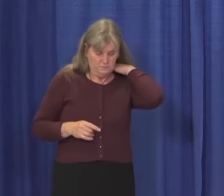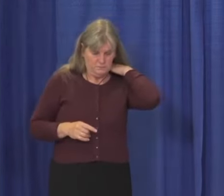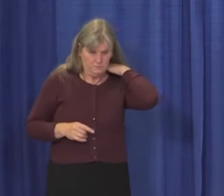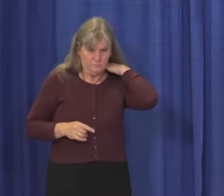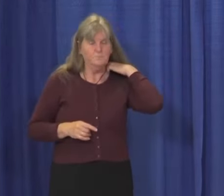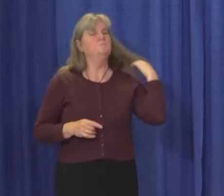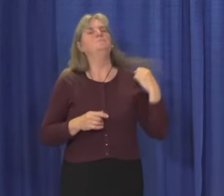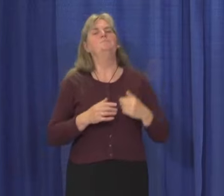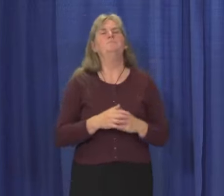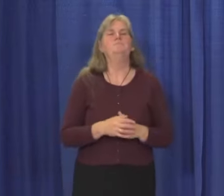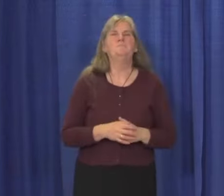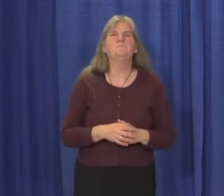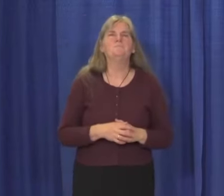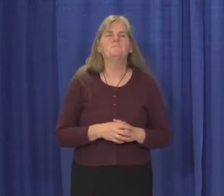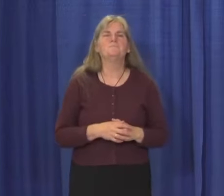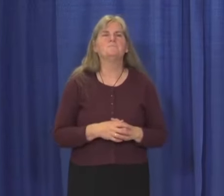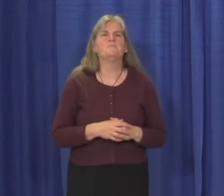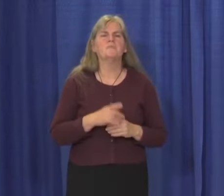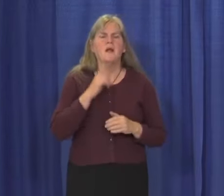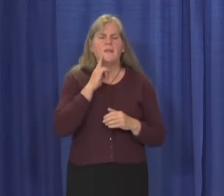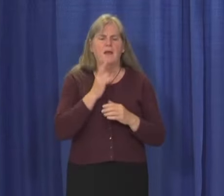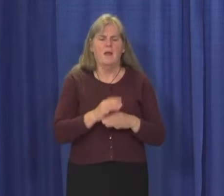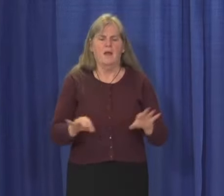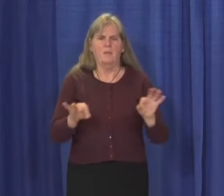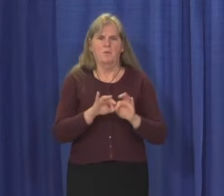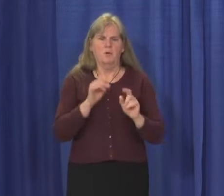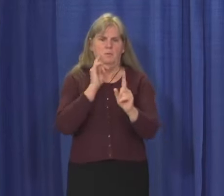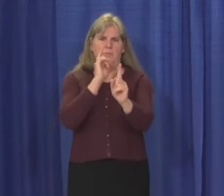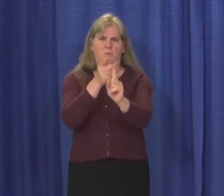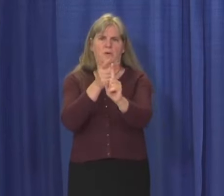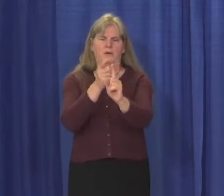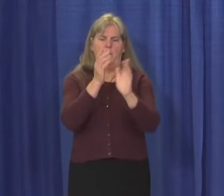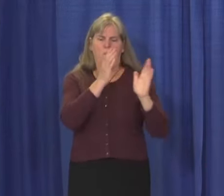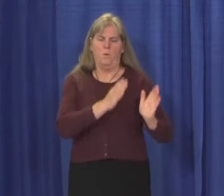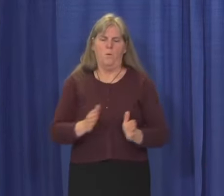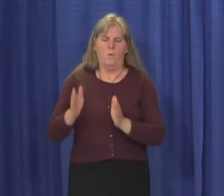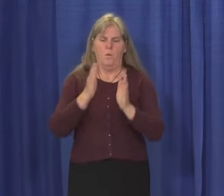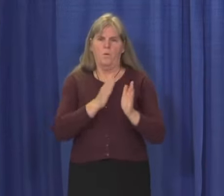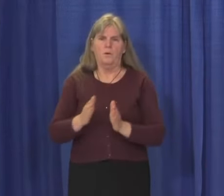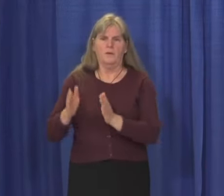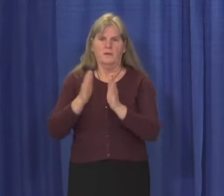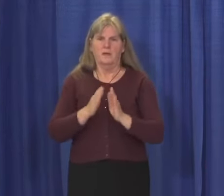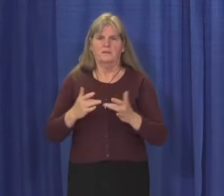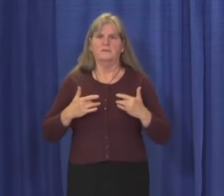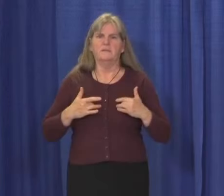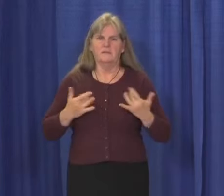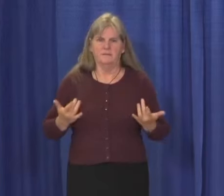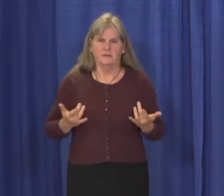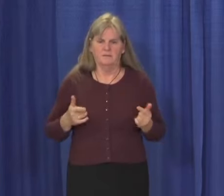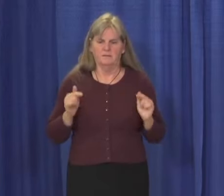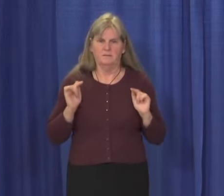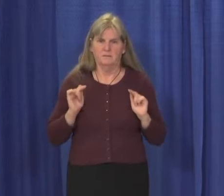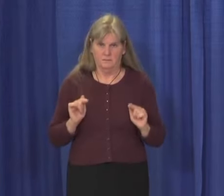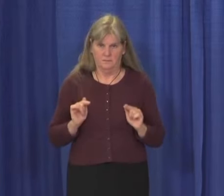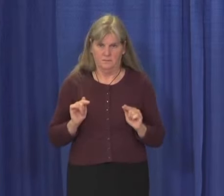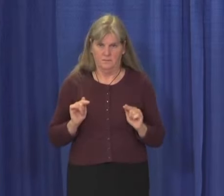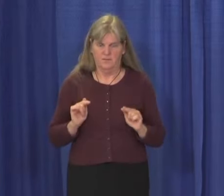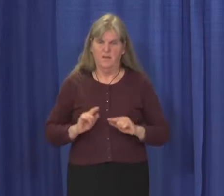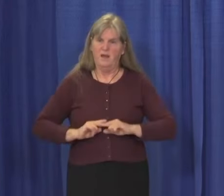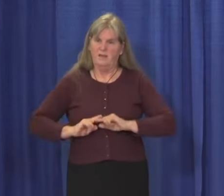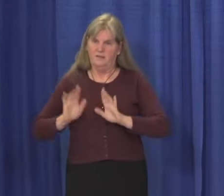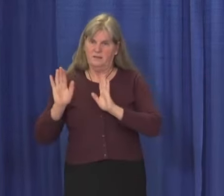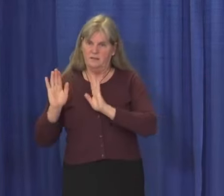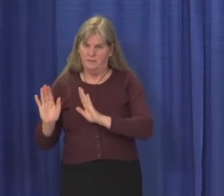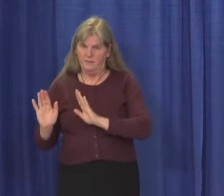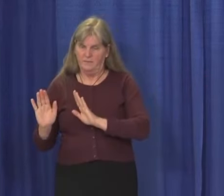Yeah, thank you. I think the key word is organized, and really what we've always tried to make a distinction between